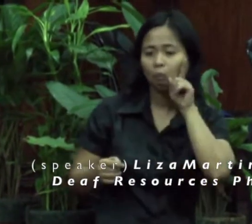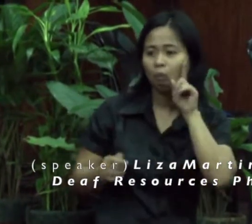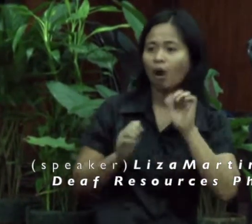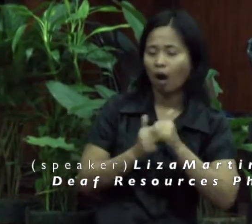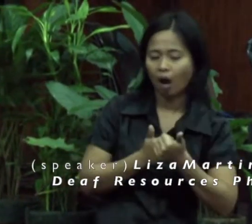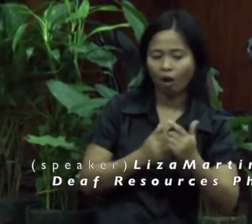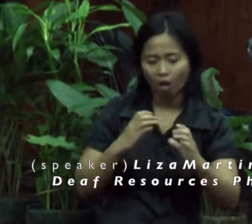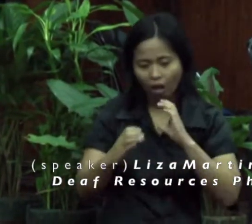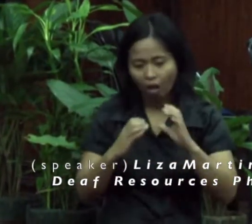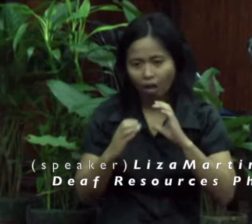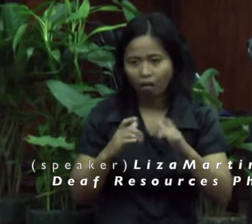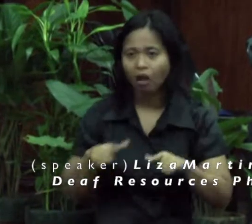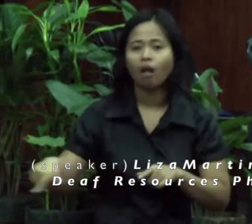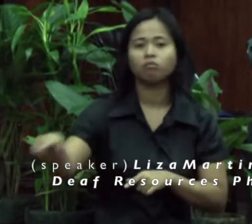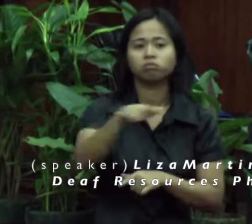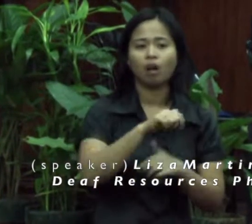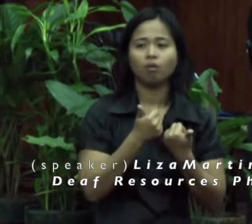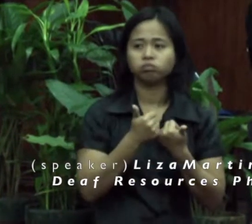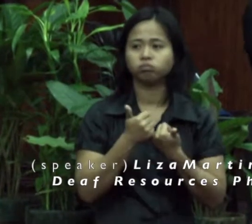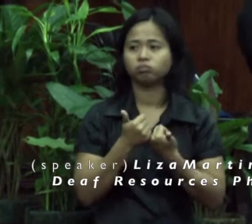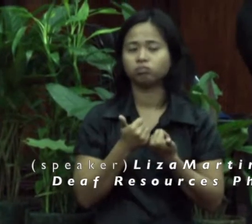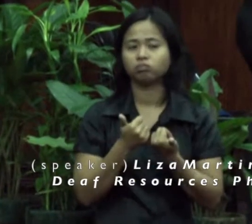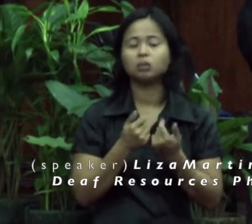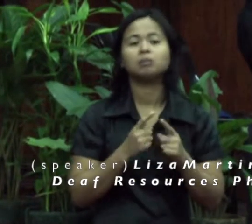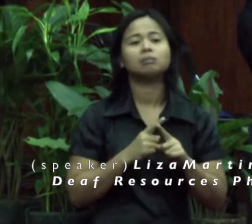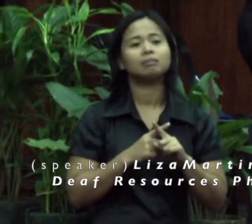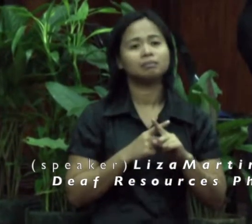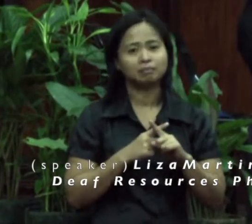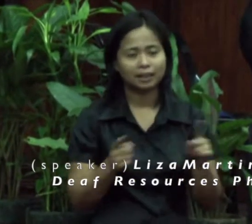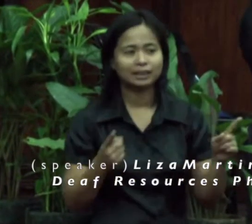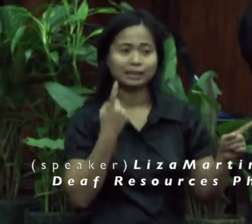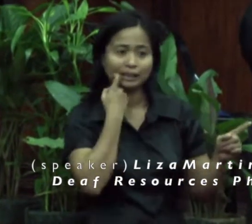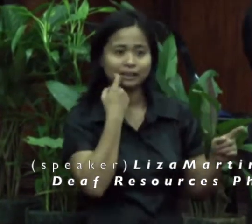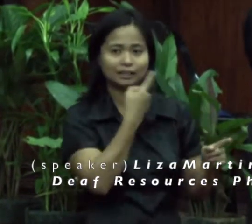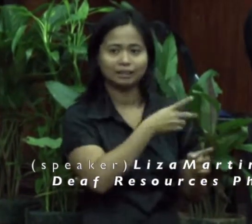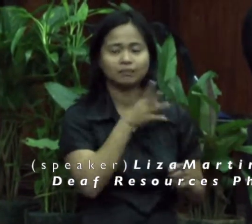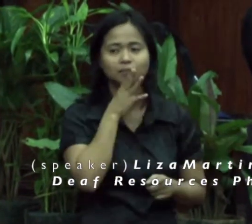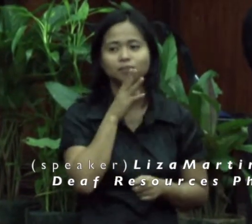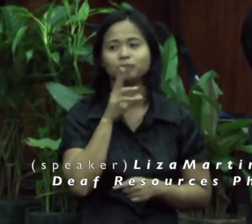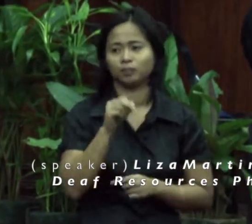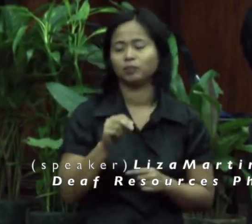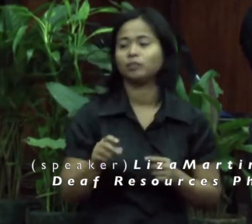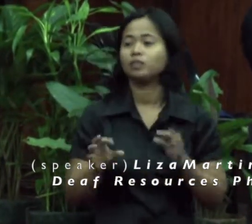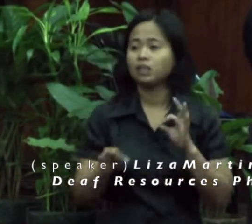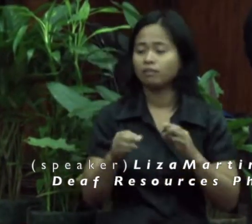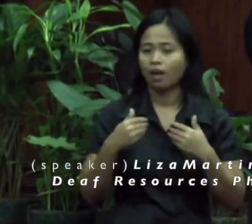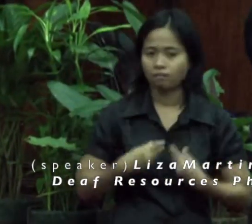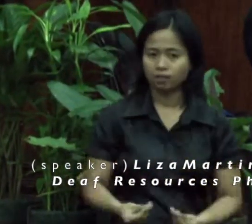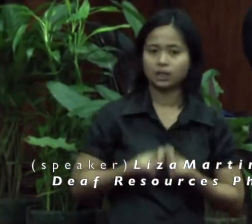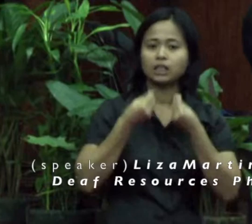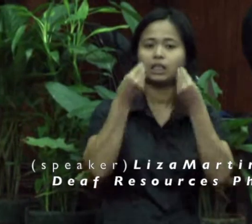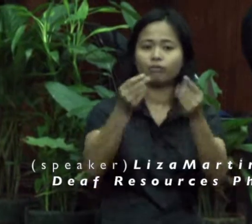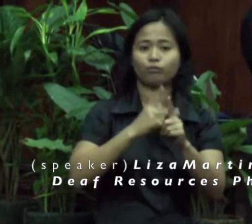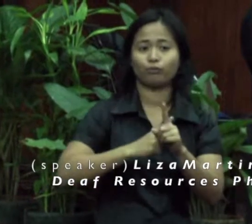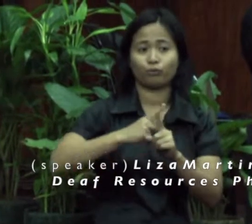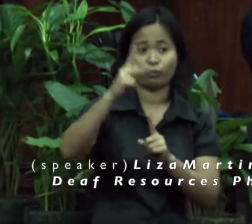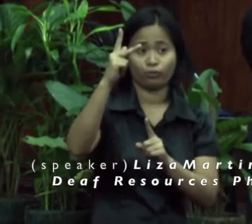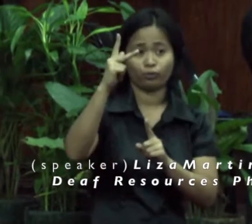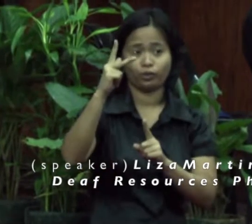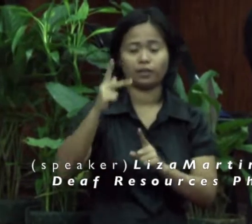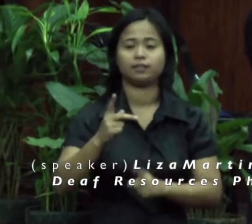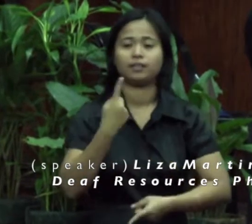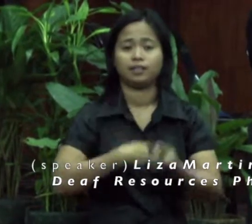sila mag-communicate with everybody else? Okay, but Colin Allen says the provision of professional sign